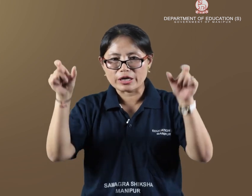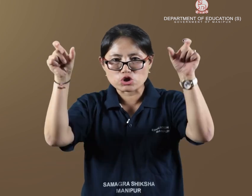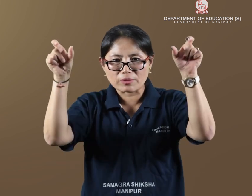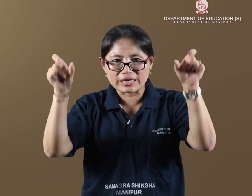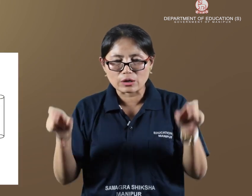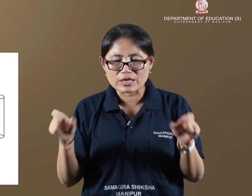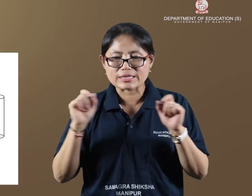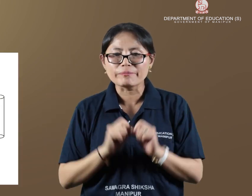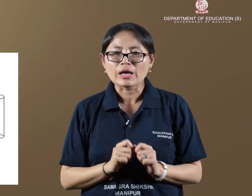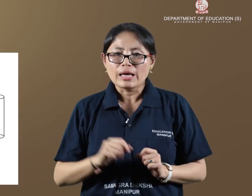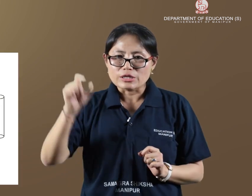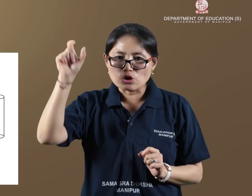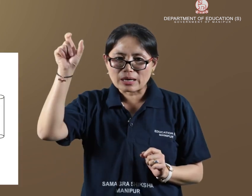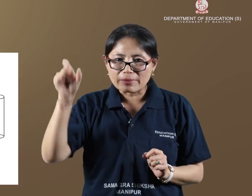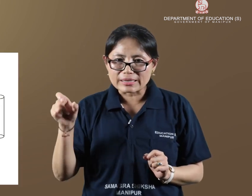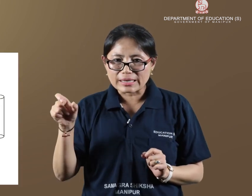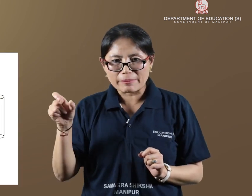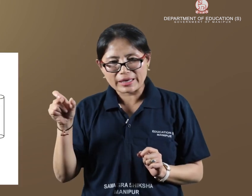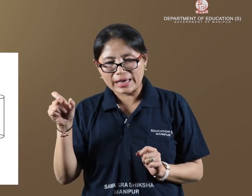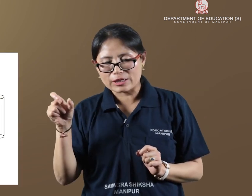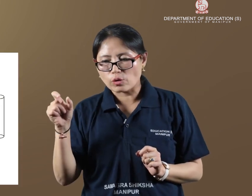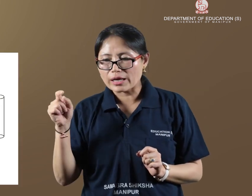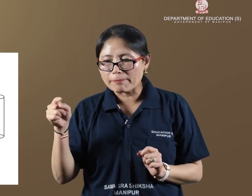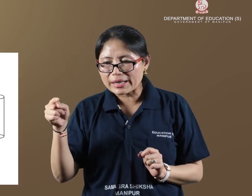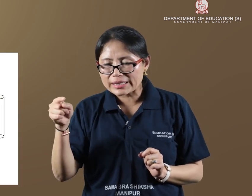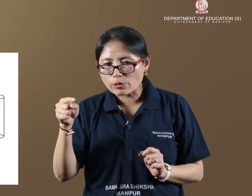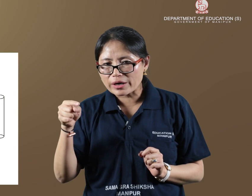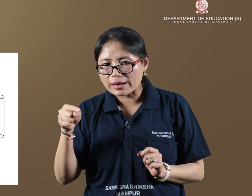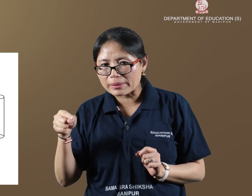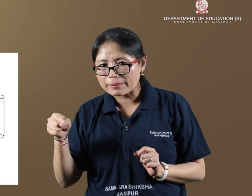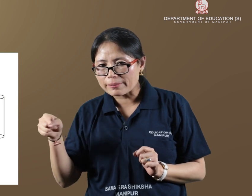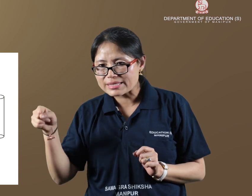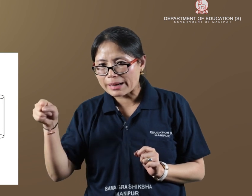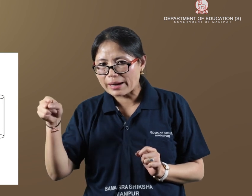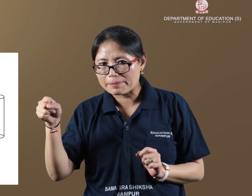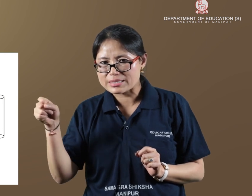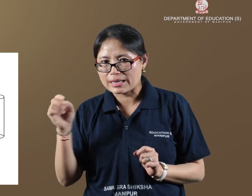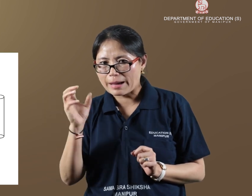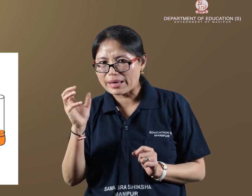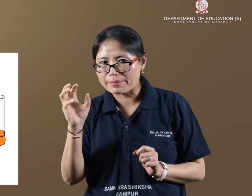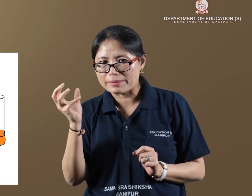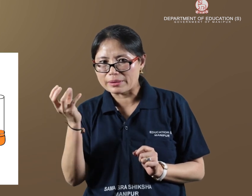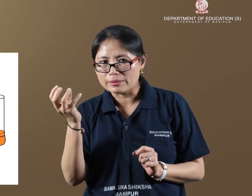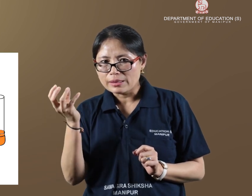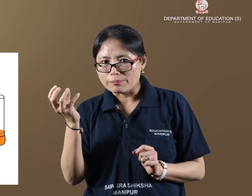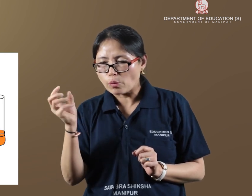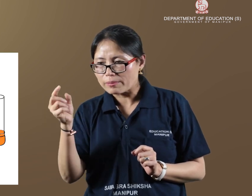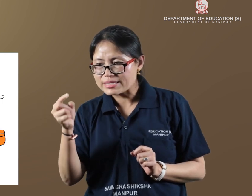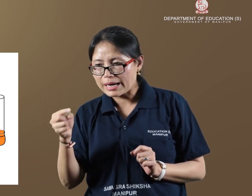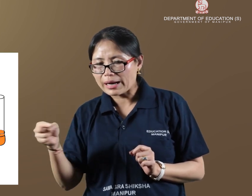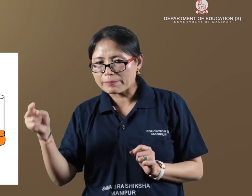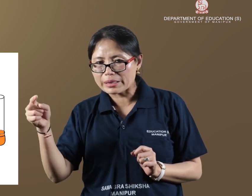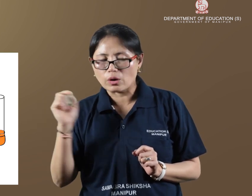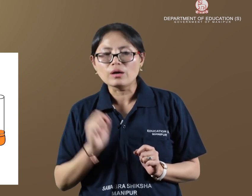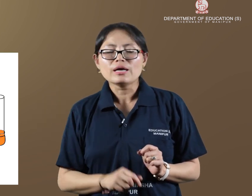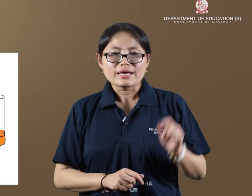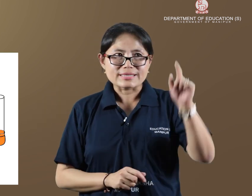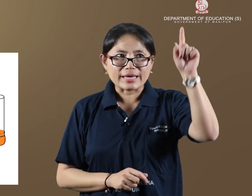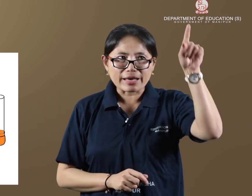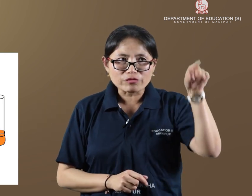tube ani lawra si tube ama da na maming a tholaga maning da khoi rubber macha ma hapa se kam ya ba rubber ball macha ma hapi ro second tube